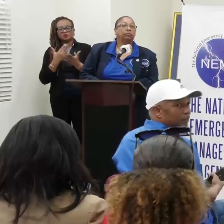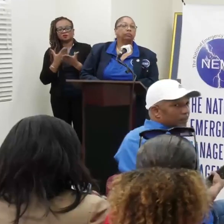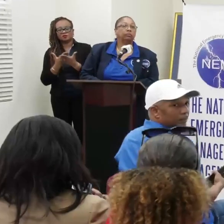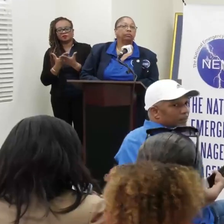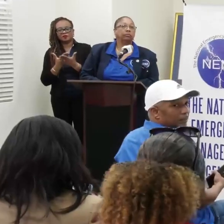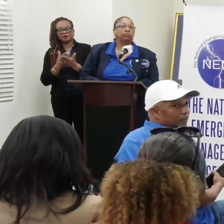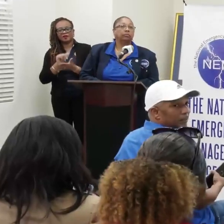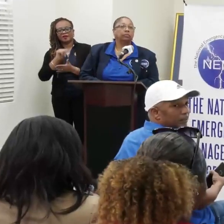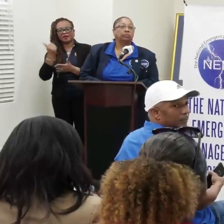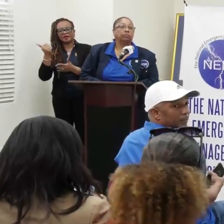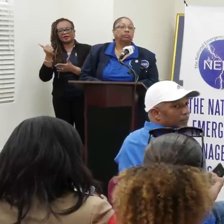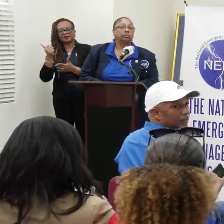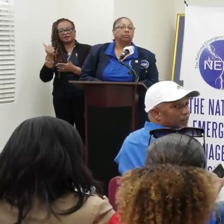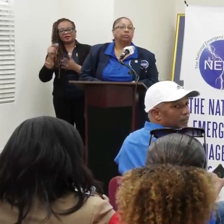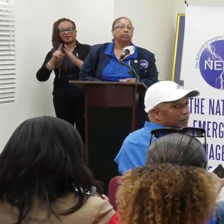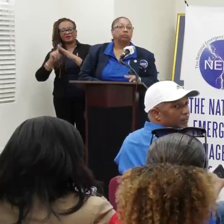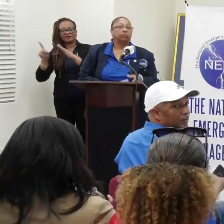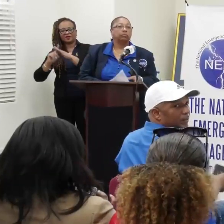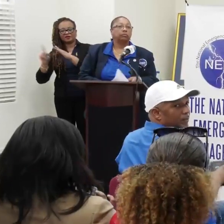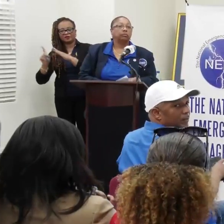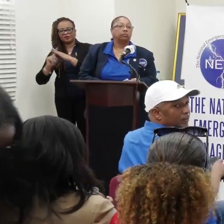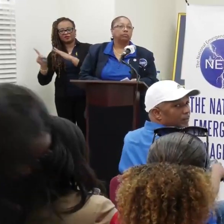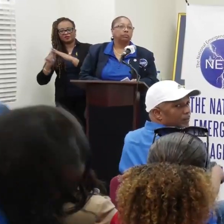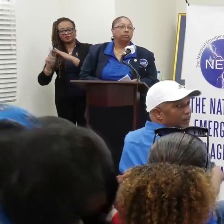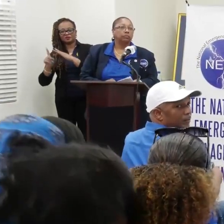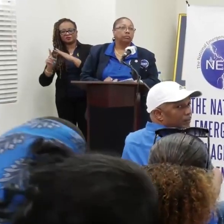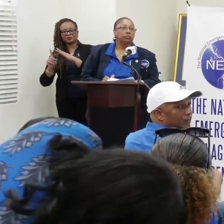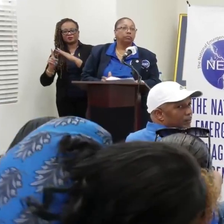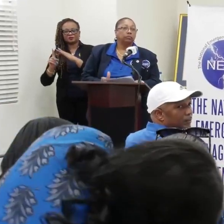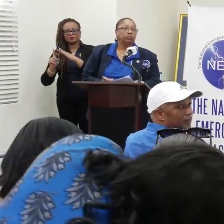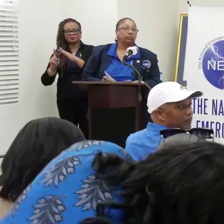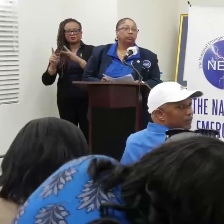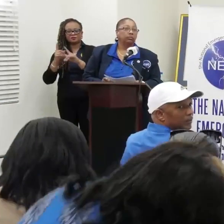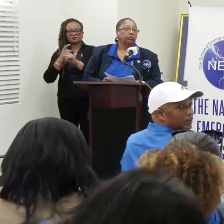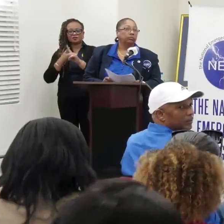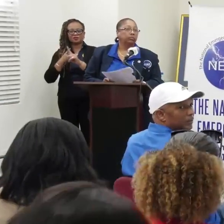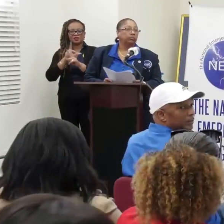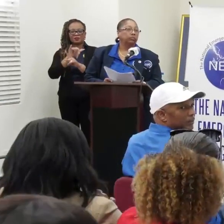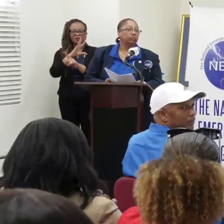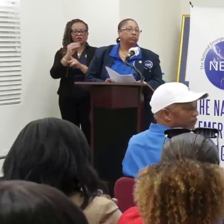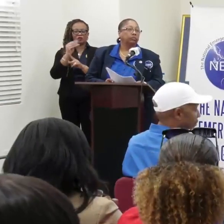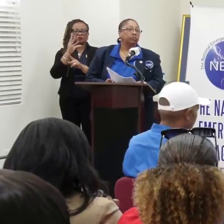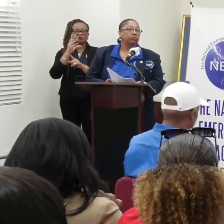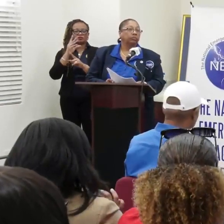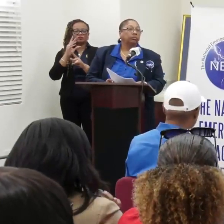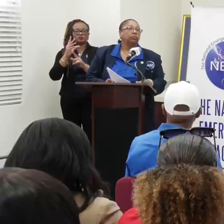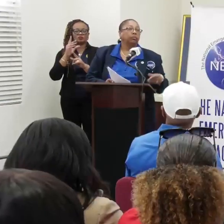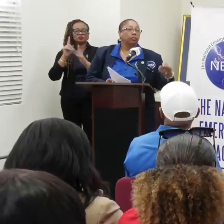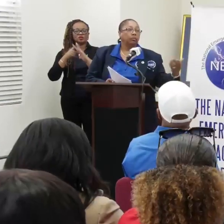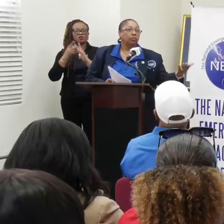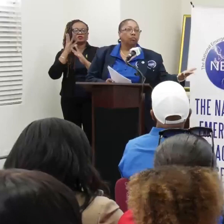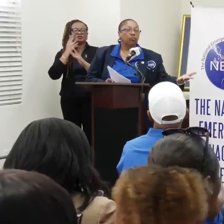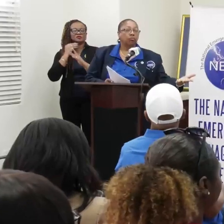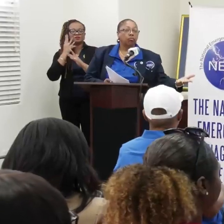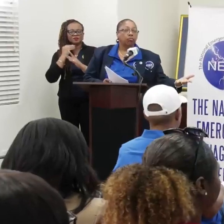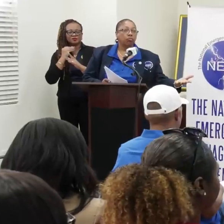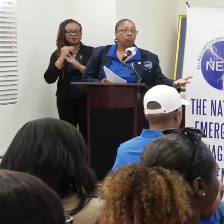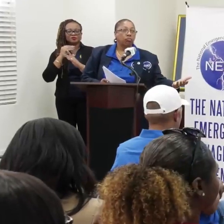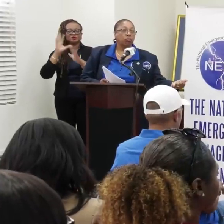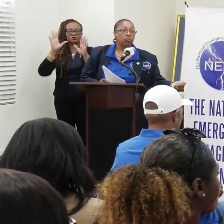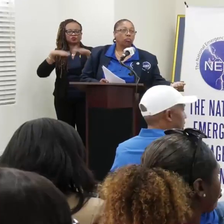have there been any kind of evacuation since Abaco started experiencing rain,